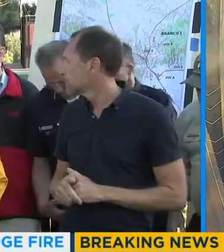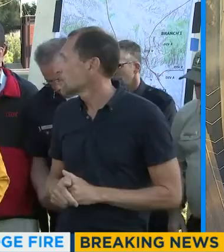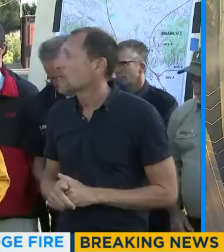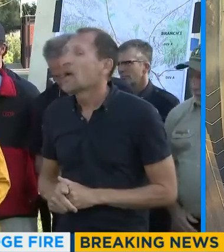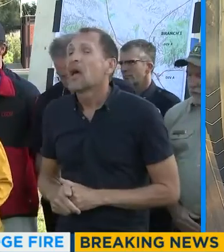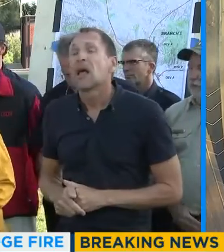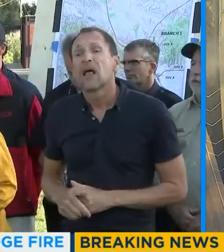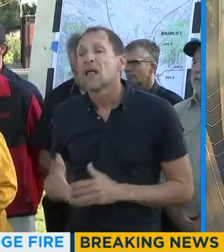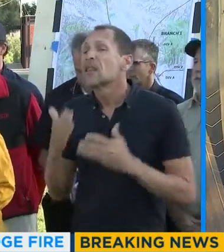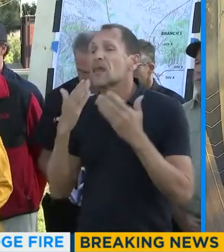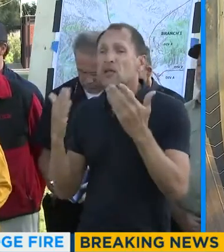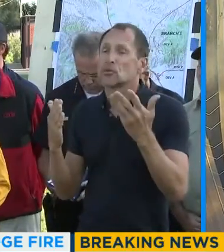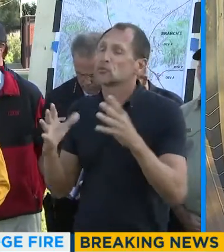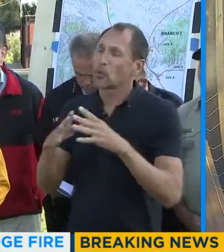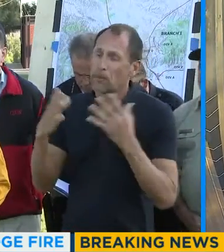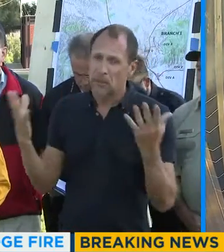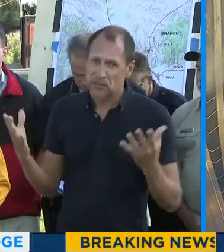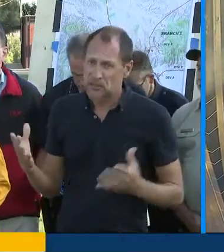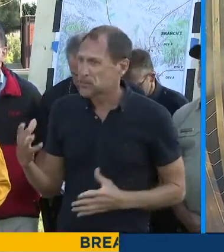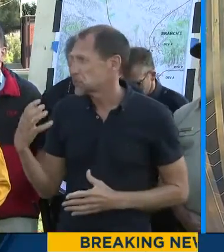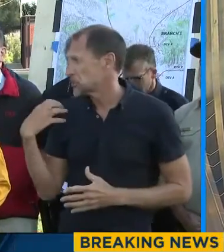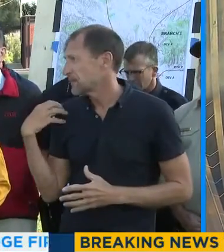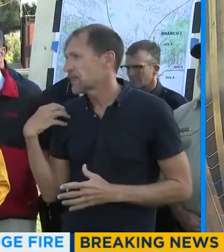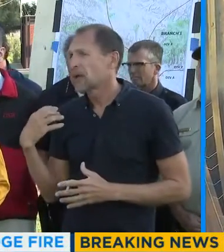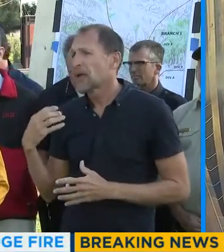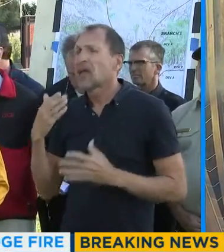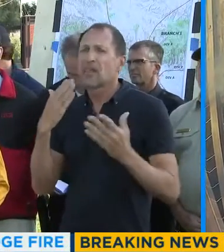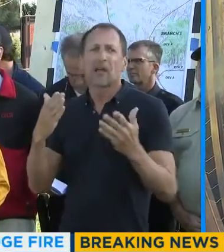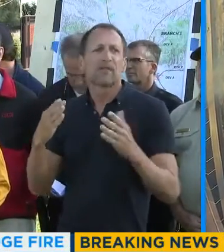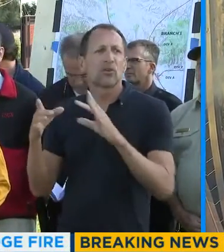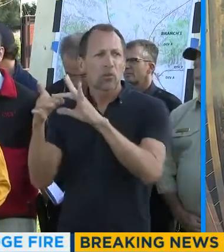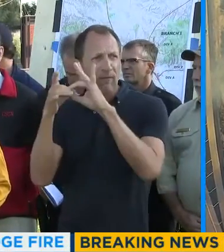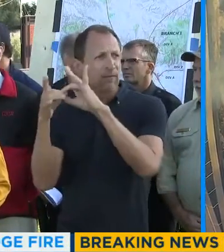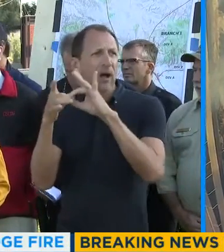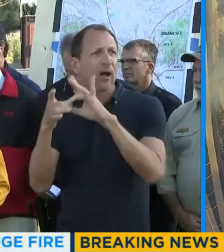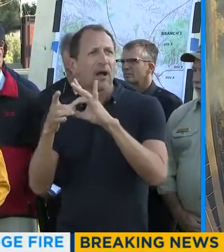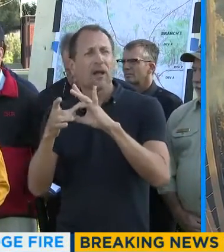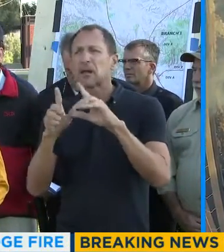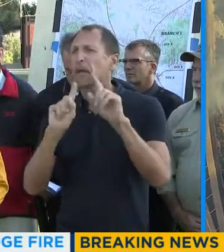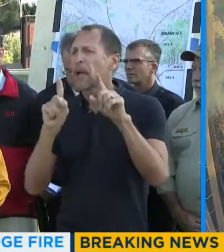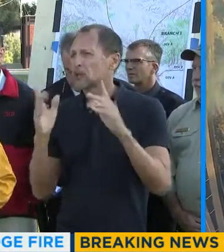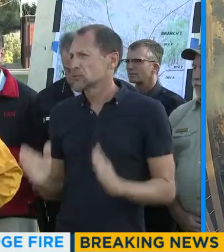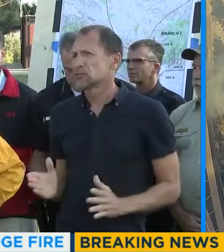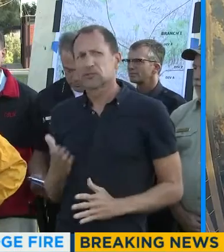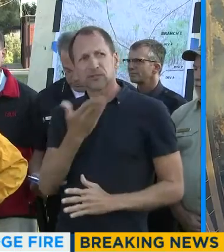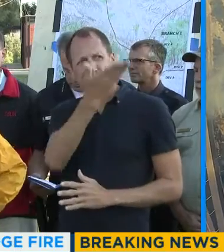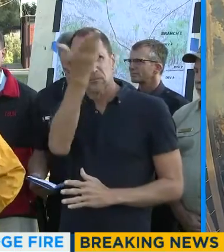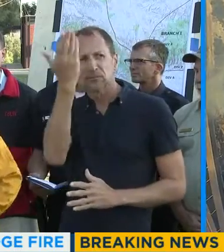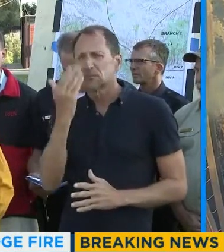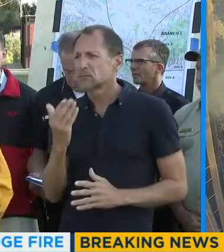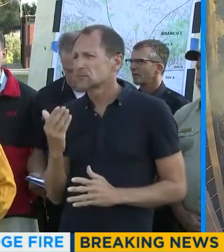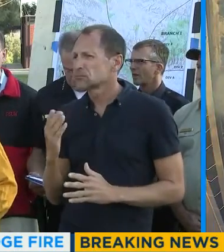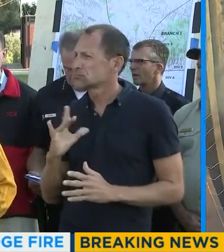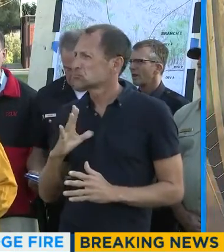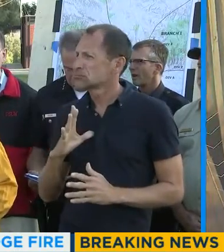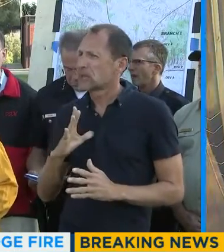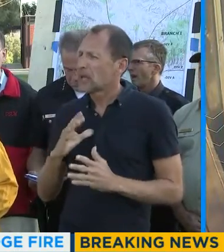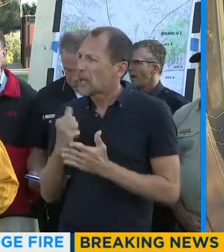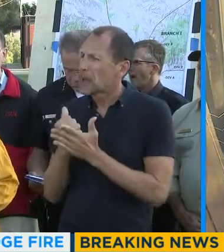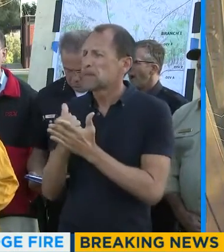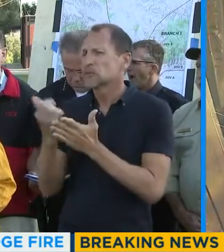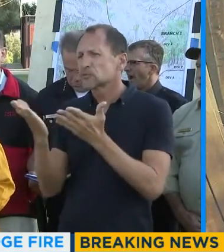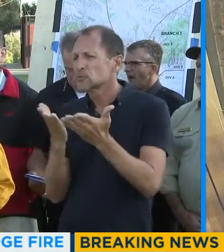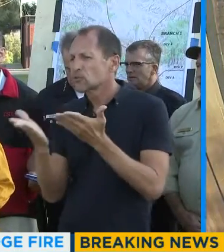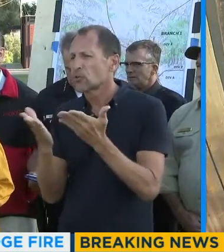Thank you, Chief, and thank you so much to this incredible unified command, which has been so effectively serving the residents of Los